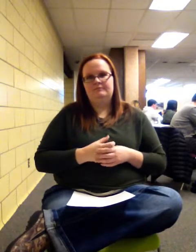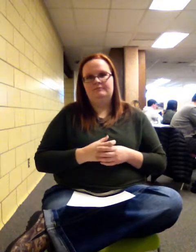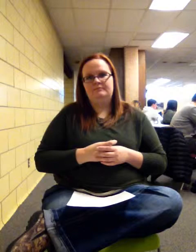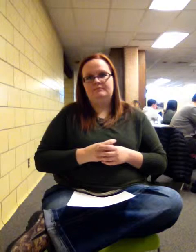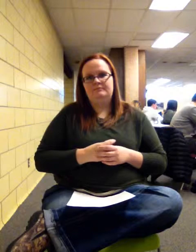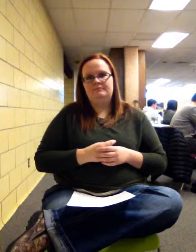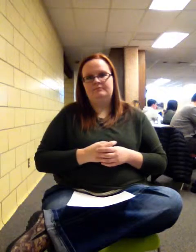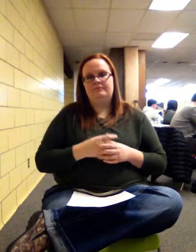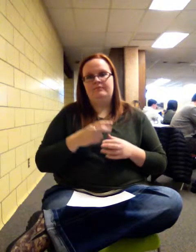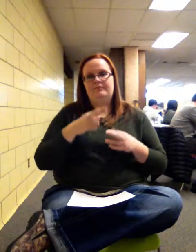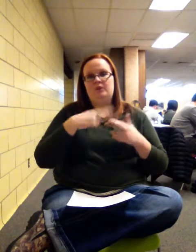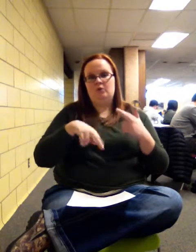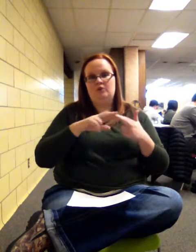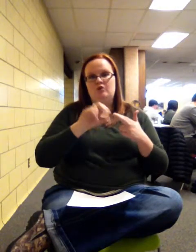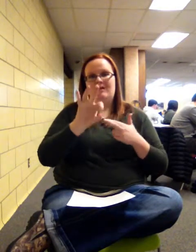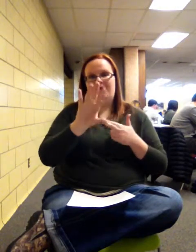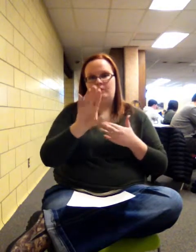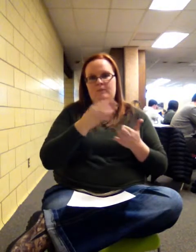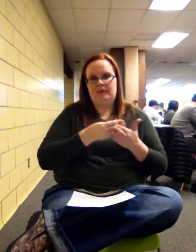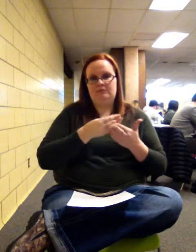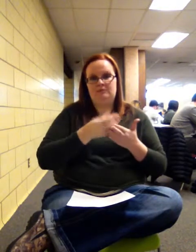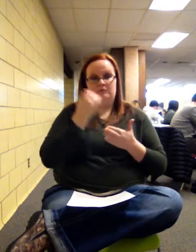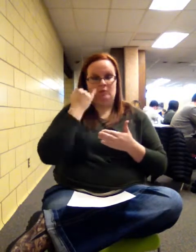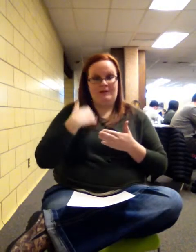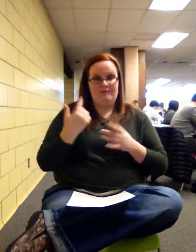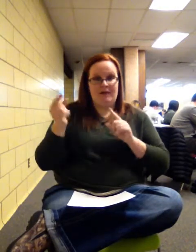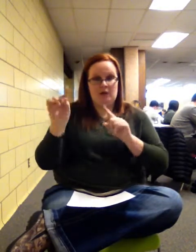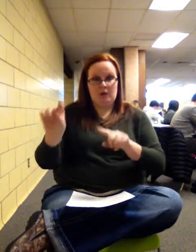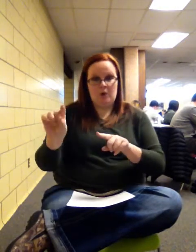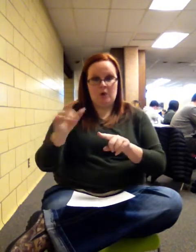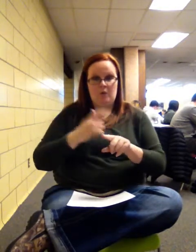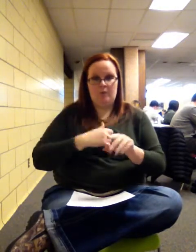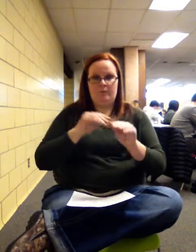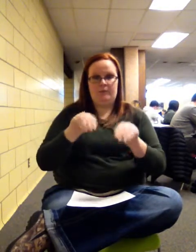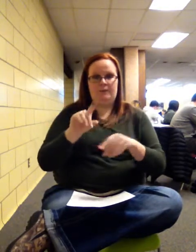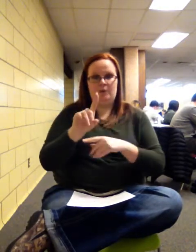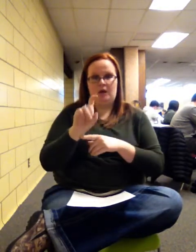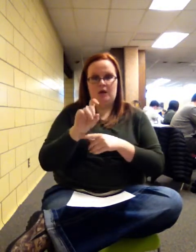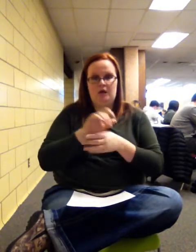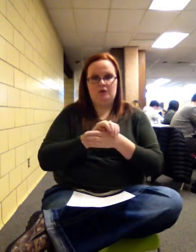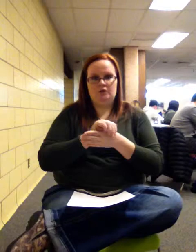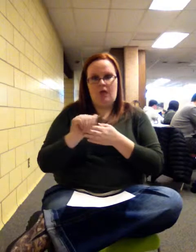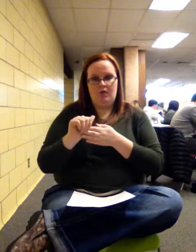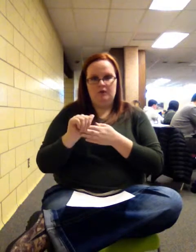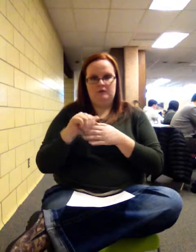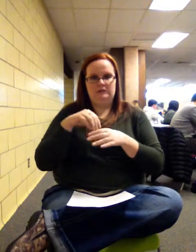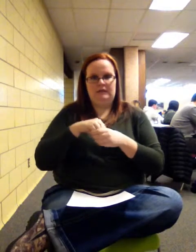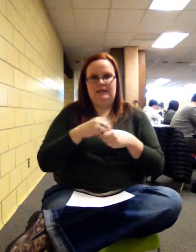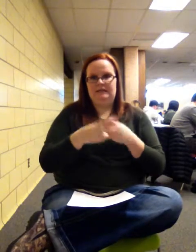The return of your money. So if I go out and I put $100 into a savings account,